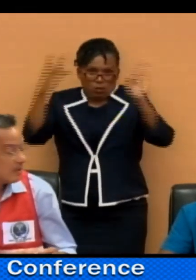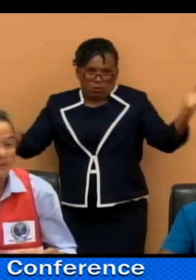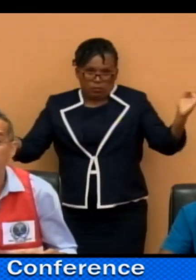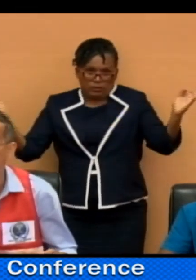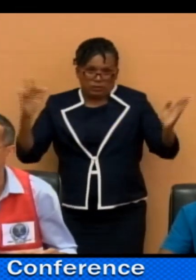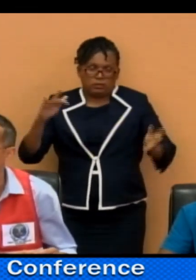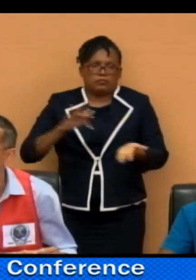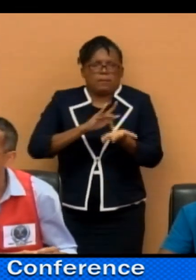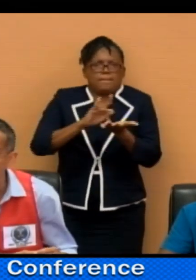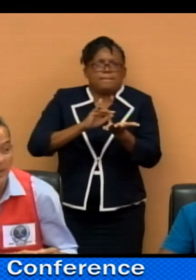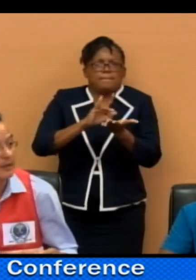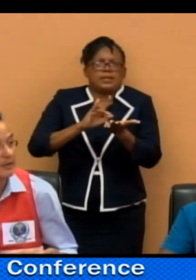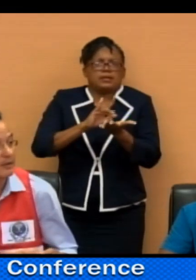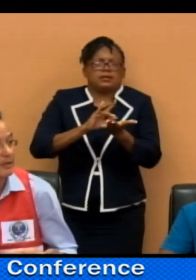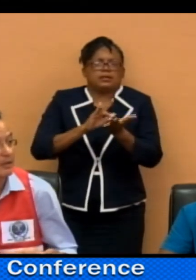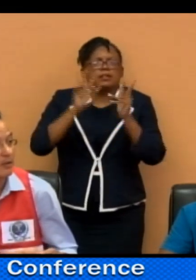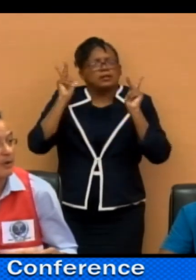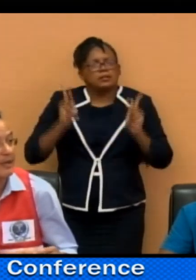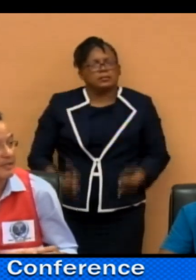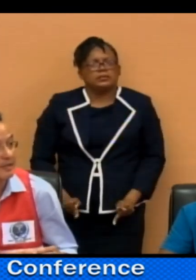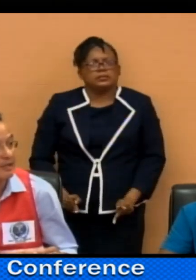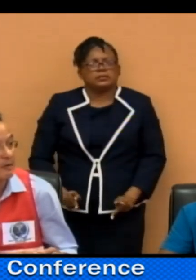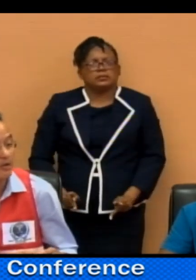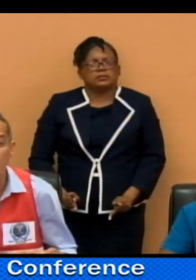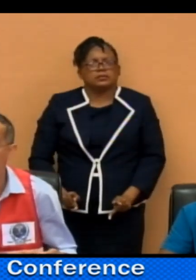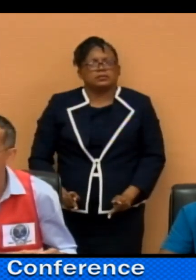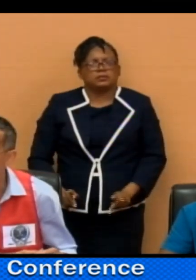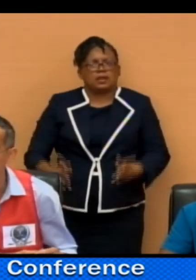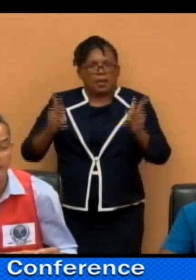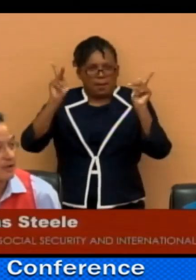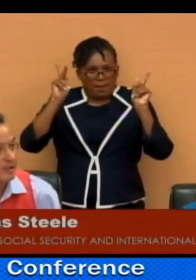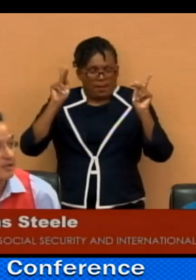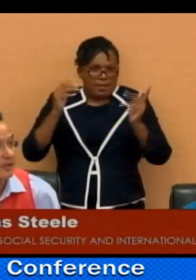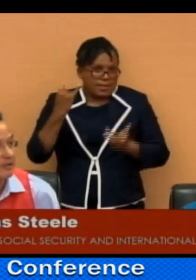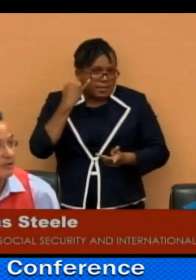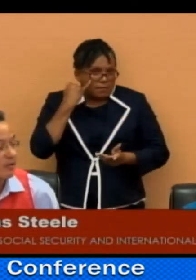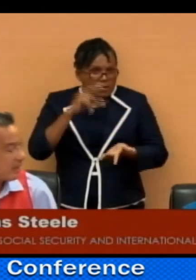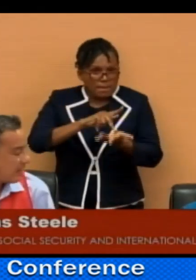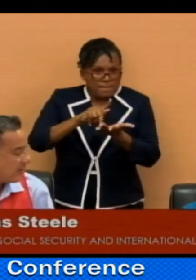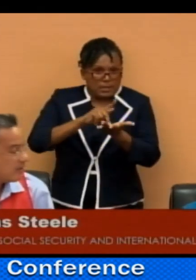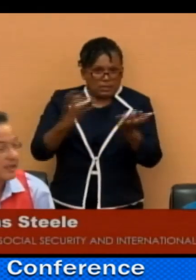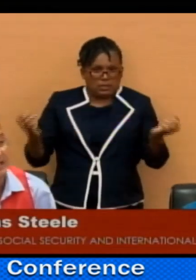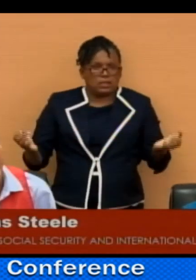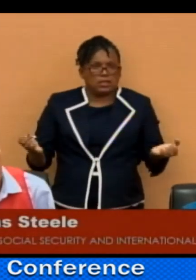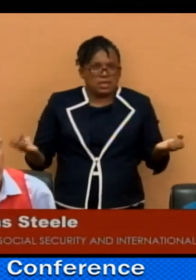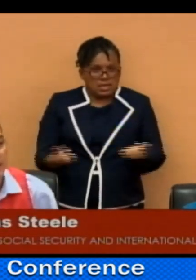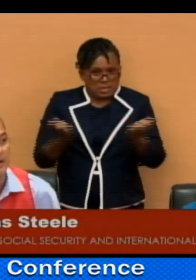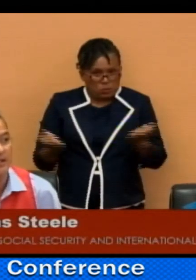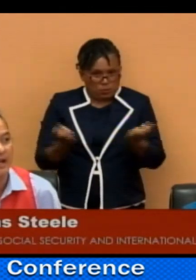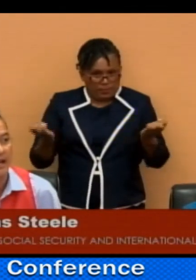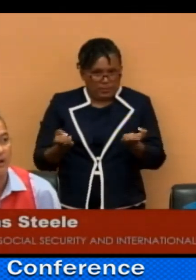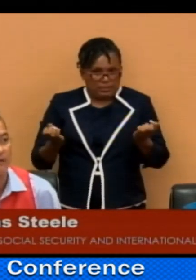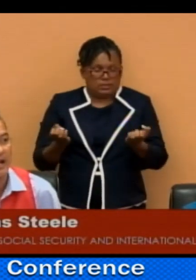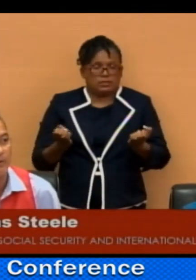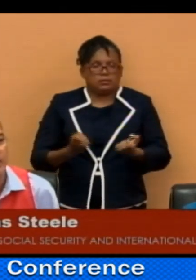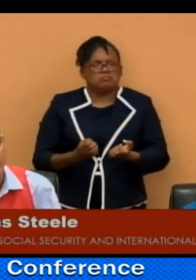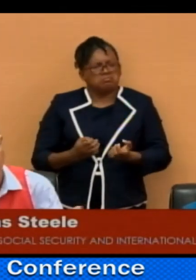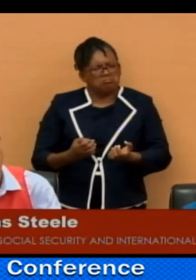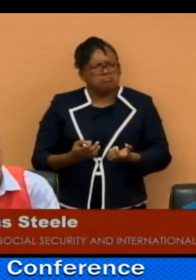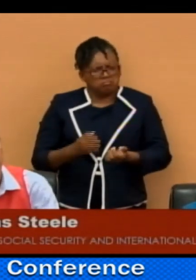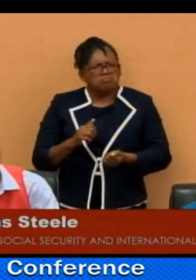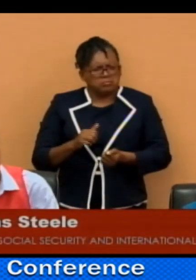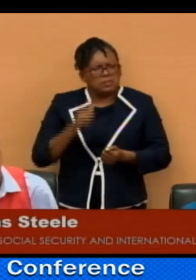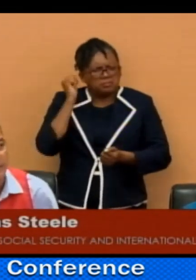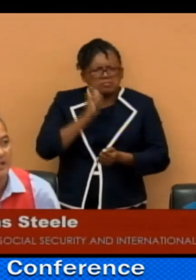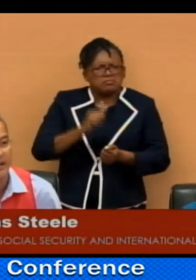includes medical equipment when necessary. So you will see, for instance, quite likely on a daily basis, an aircraft land, which is the